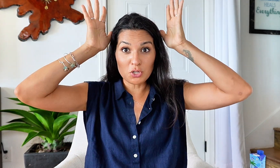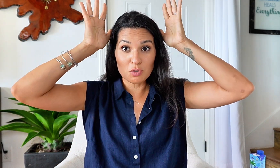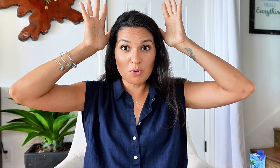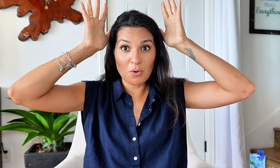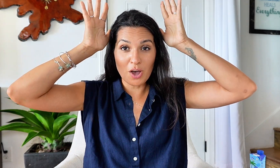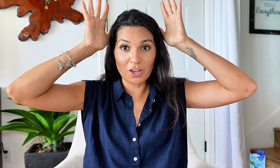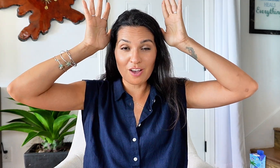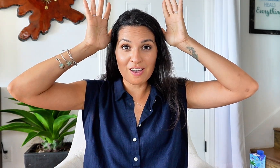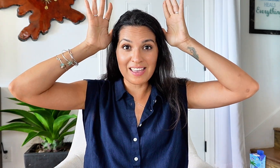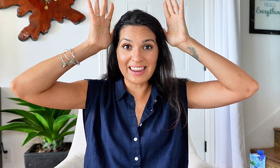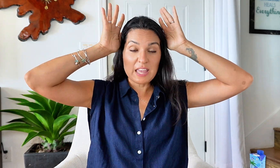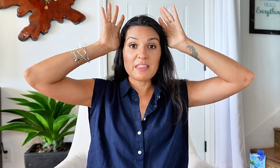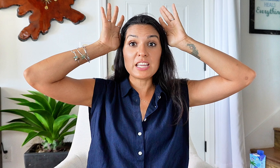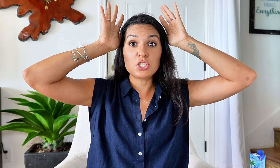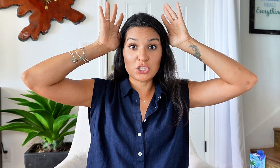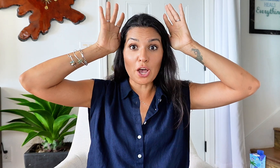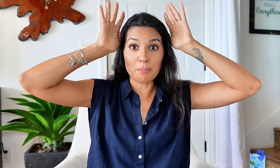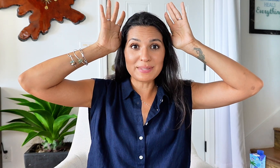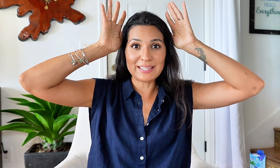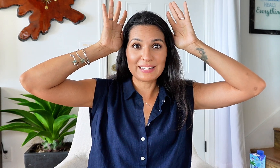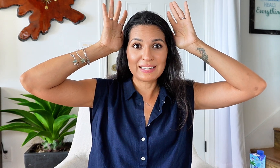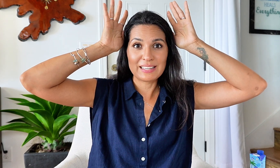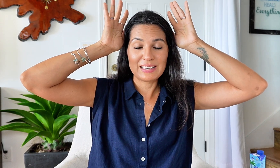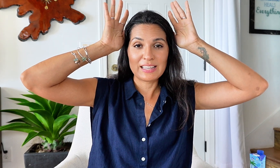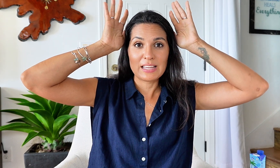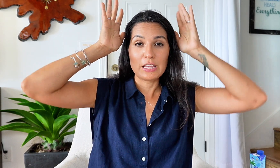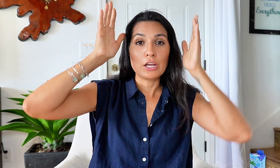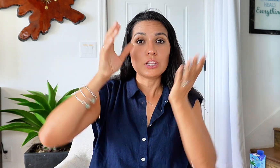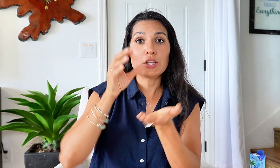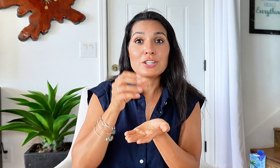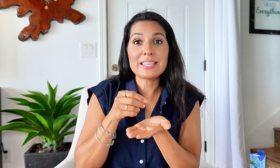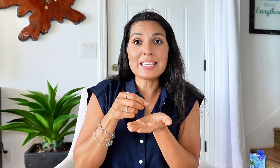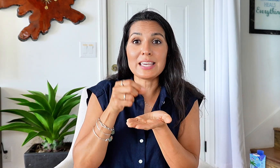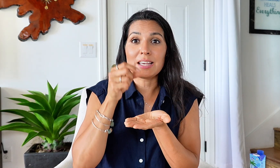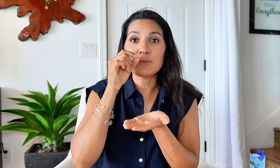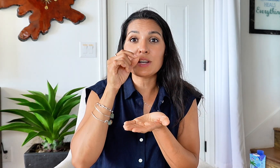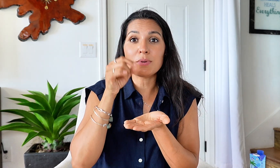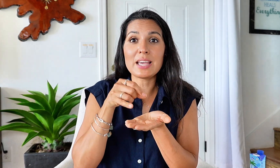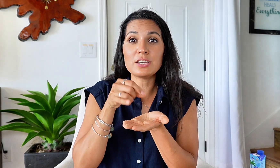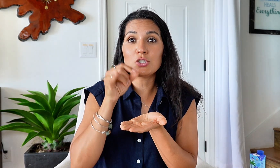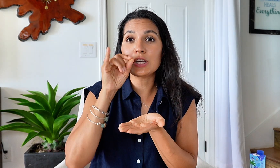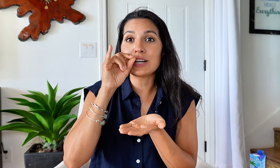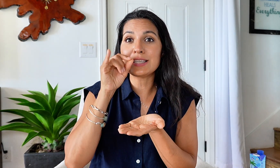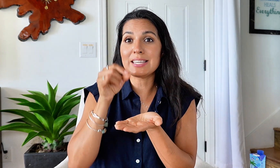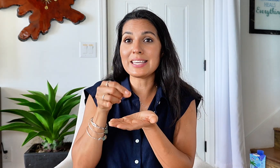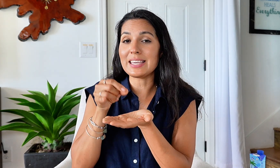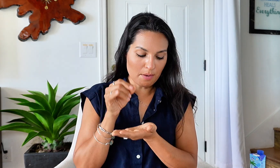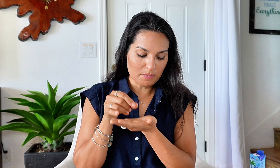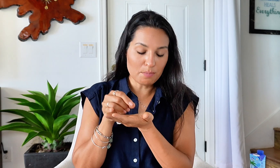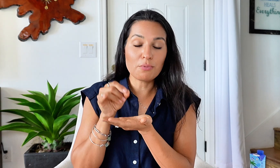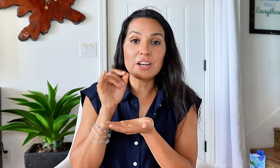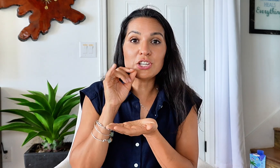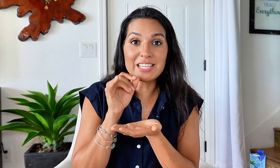your Mohawk on, and they dumped their tea. So we're gonna pretend to drink our tea from the British